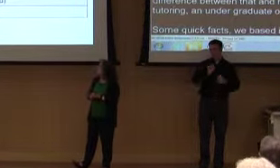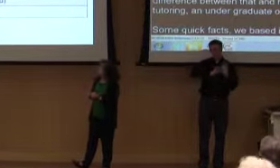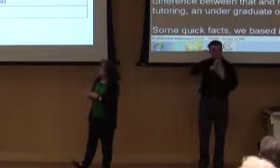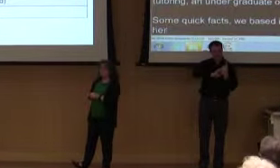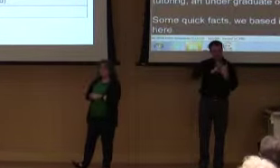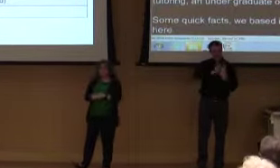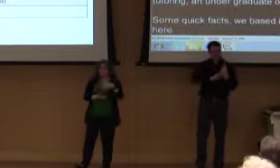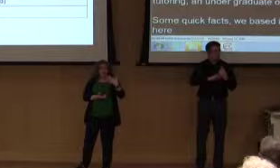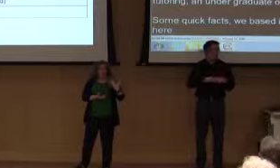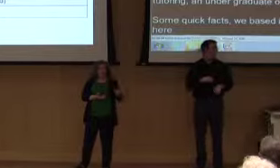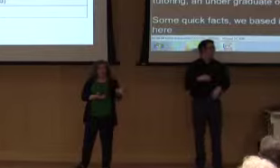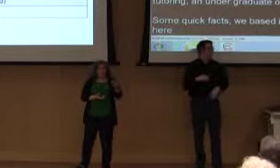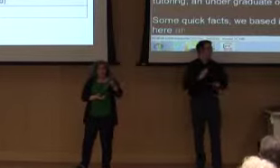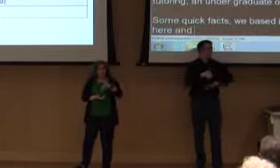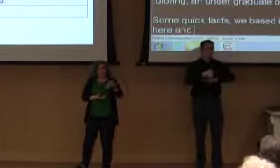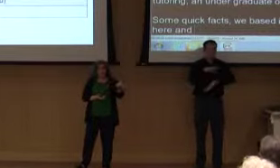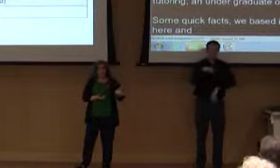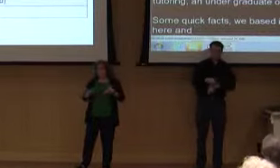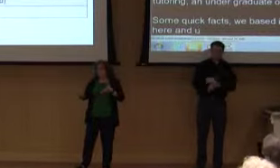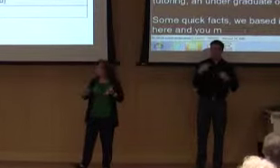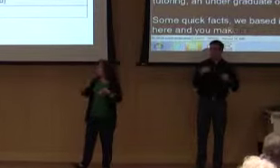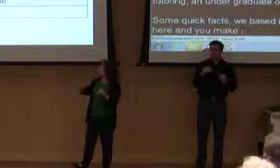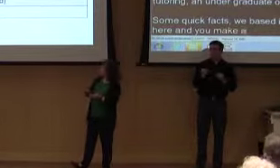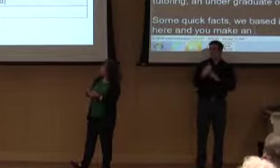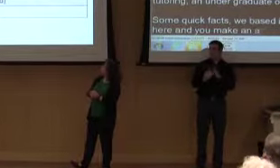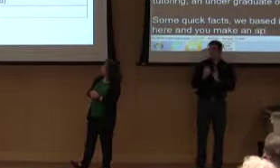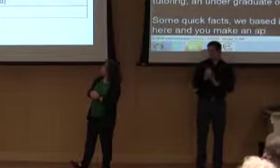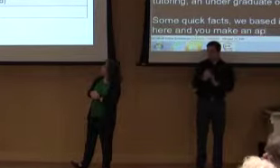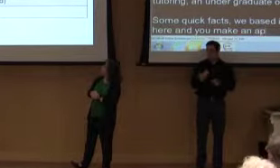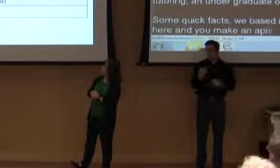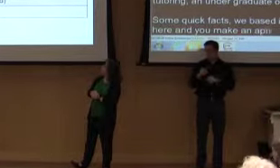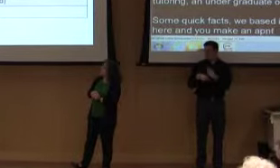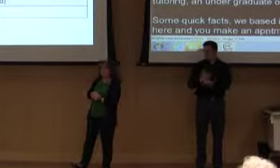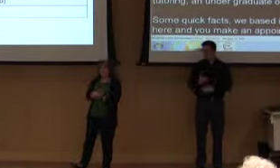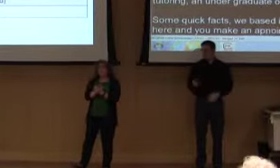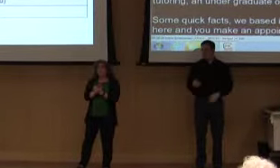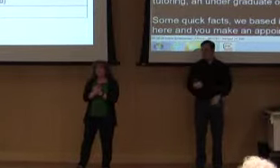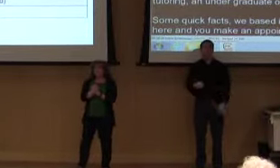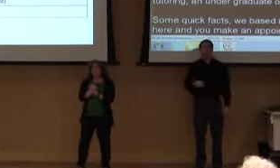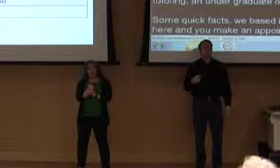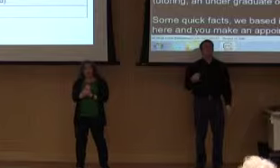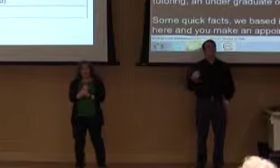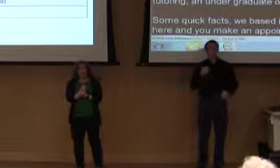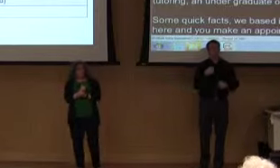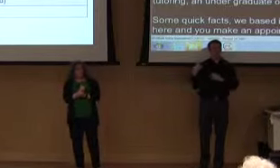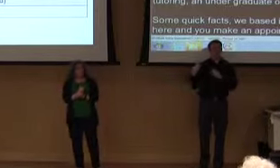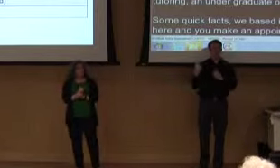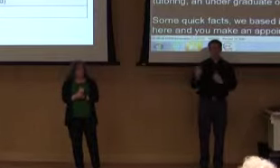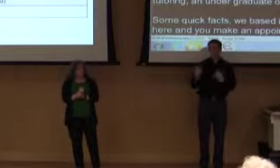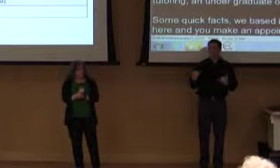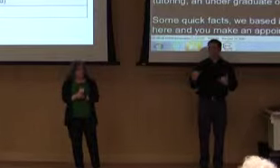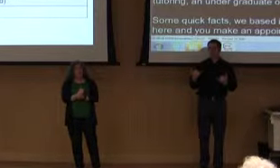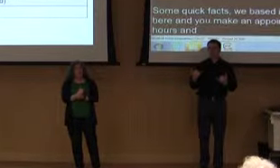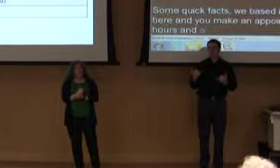face-to-face, making an appointment during office hours sort of thing. We have, to this point in time,